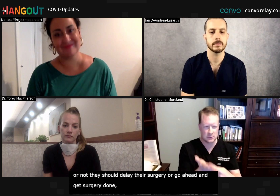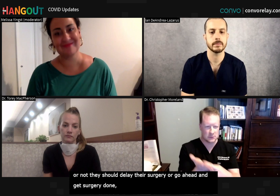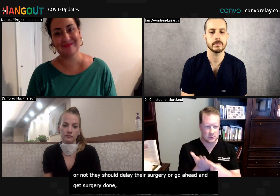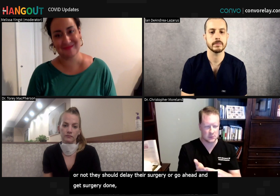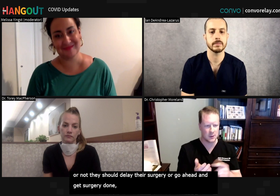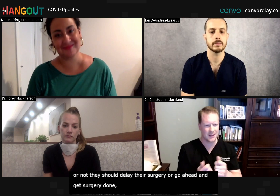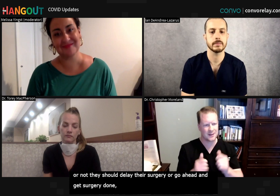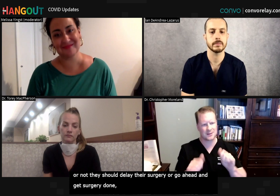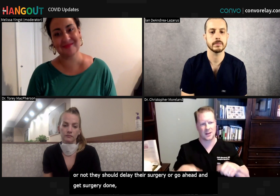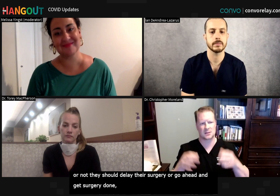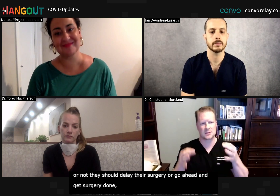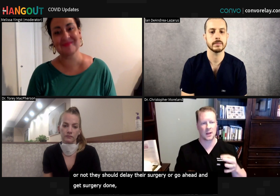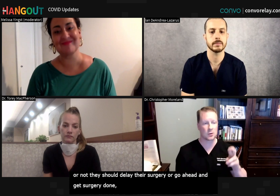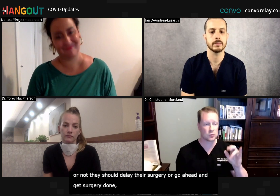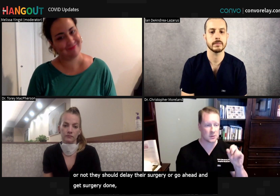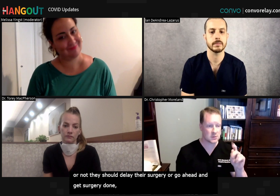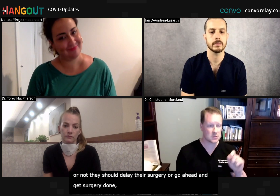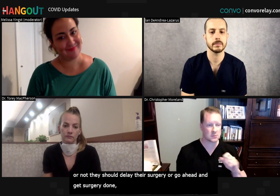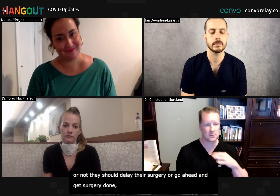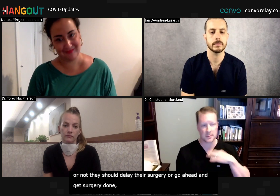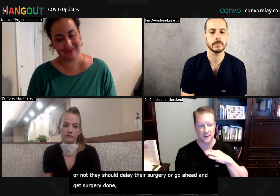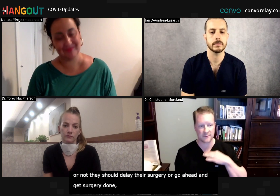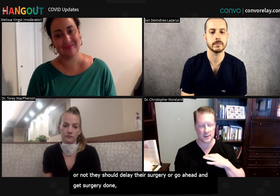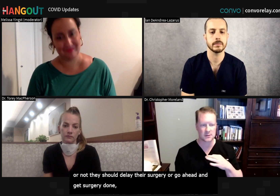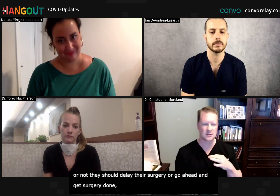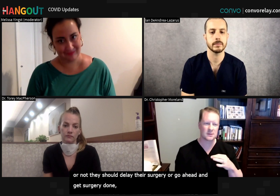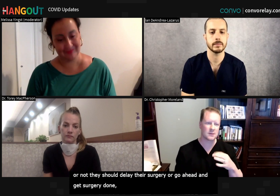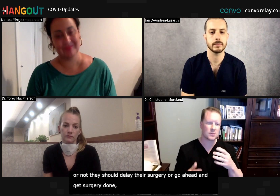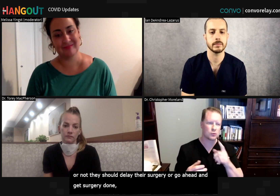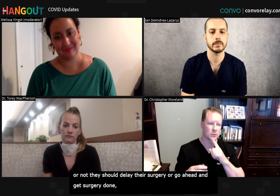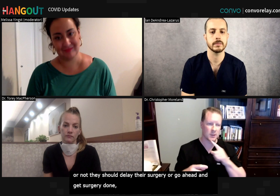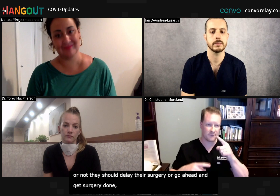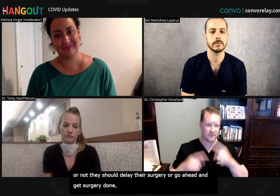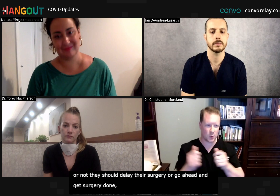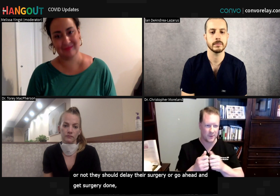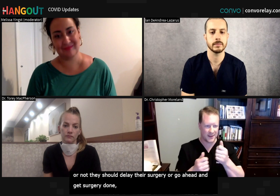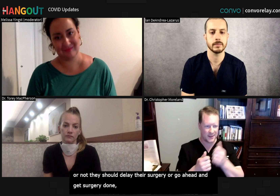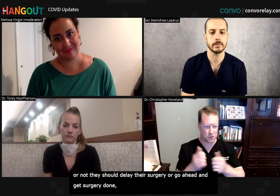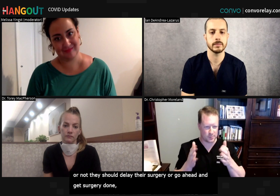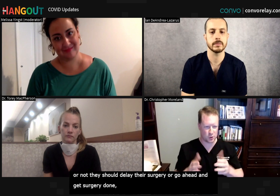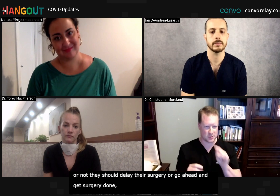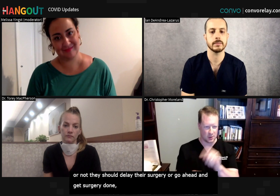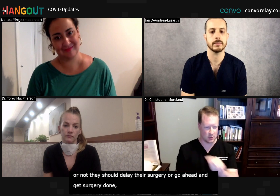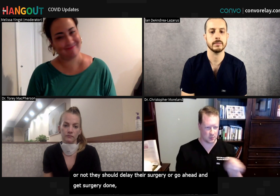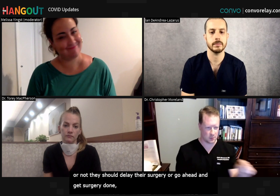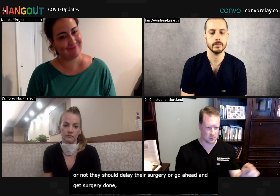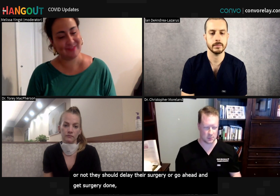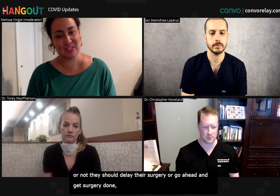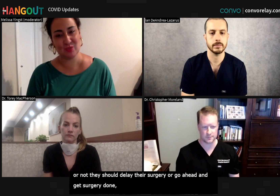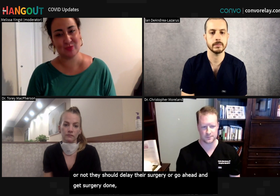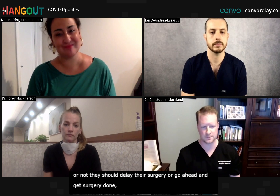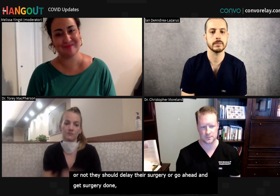physician. They'll talk with you about it. You guys will make a decision based on the risks and benefits of that. It really varies with each